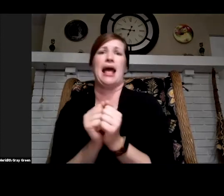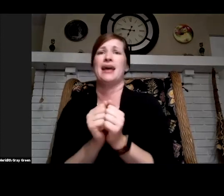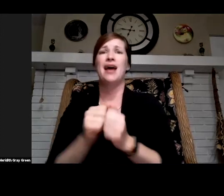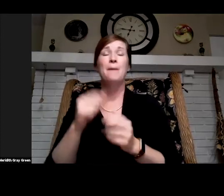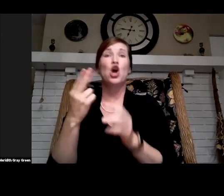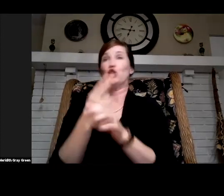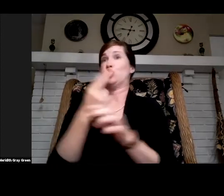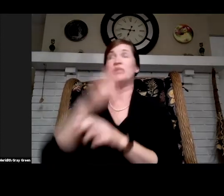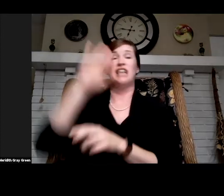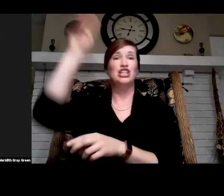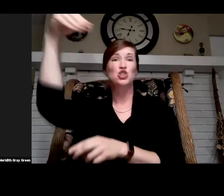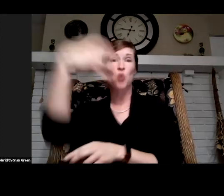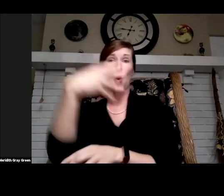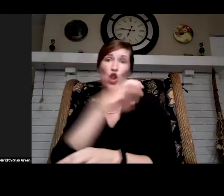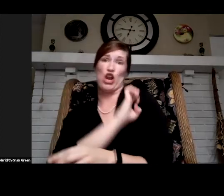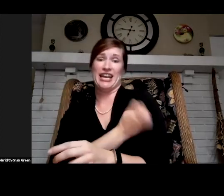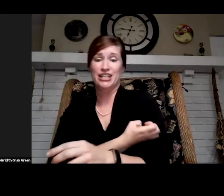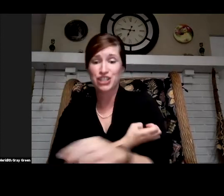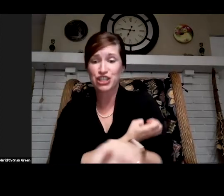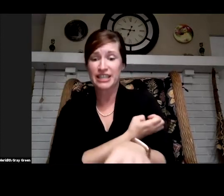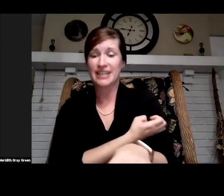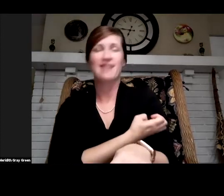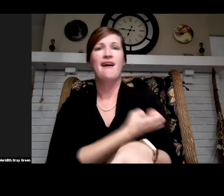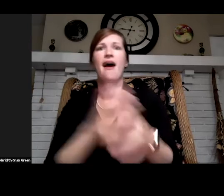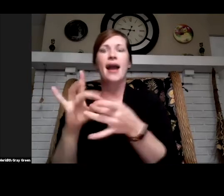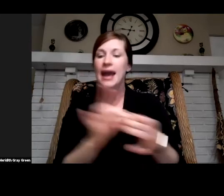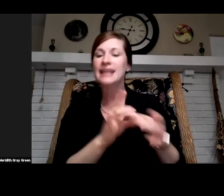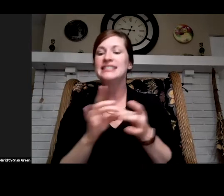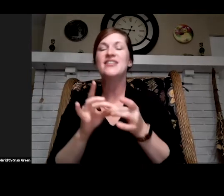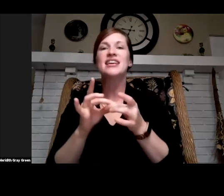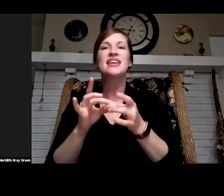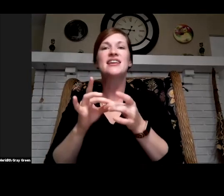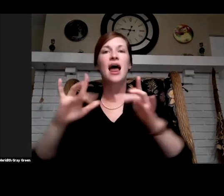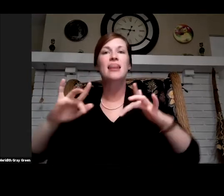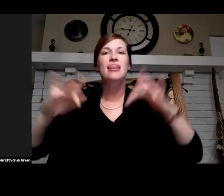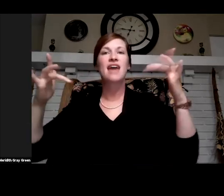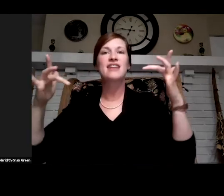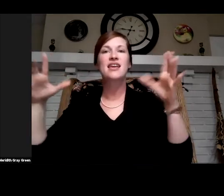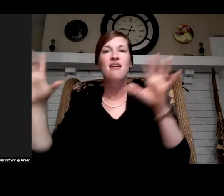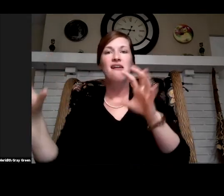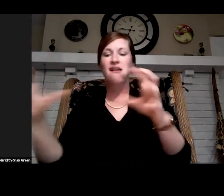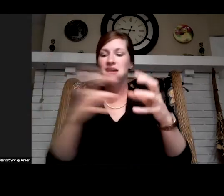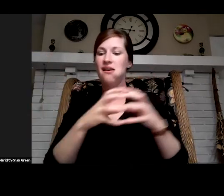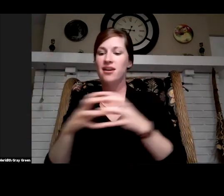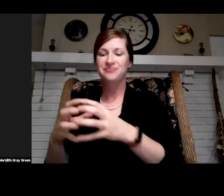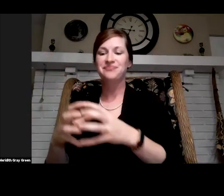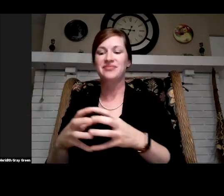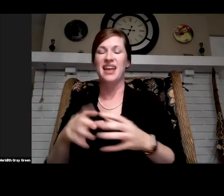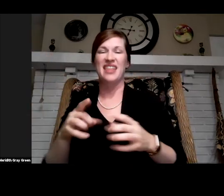And the city was characterized by using unlimited solar energy,